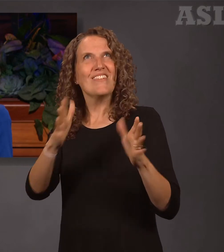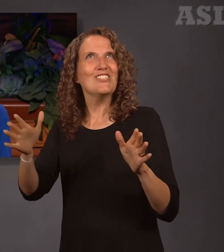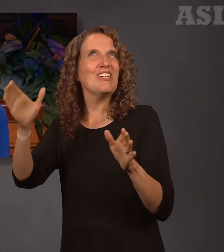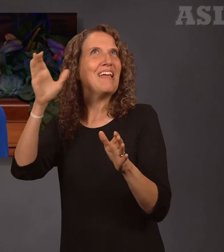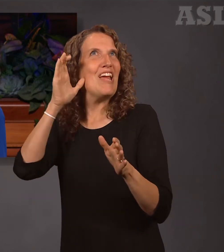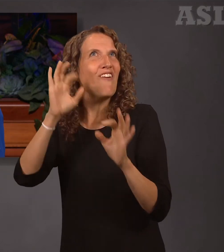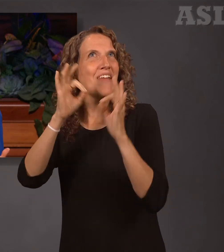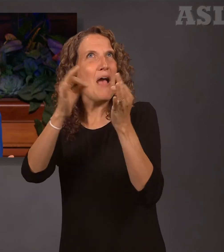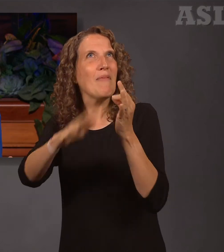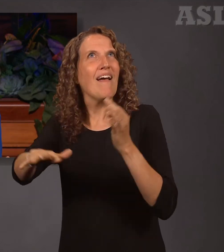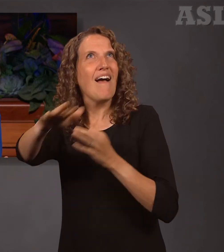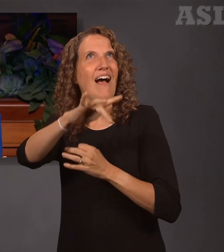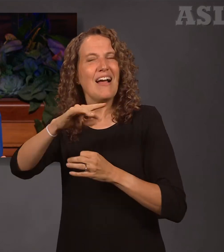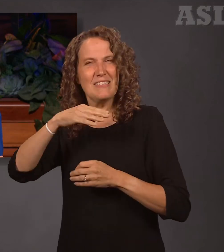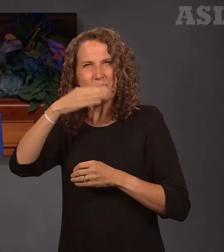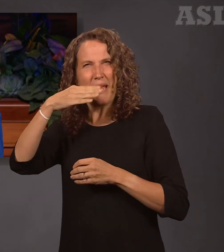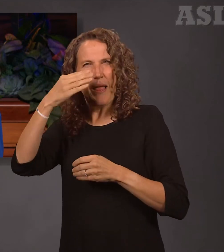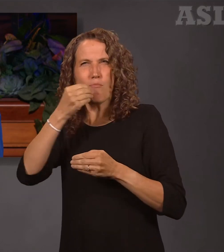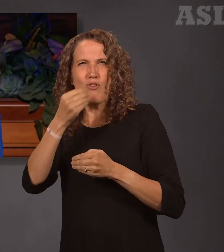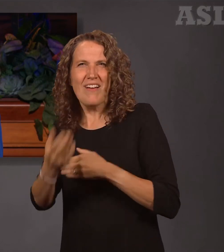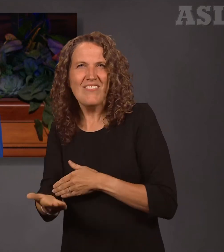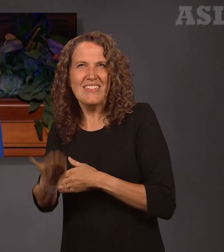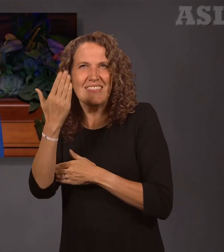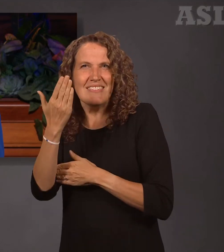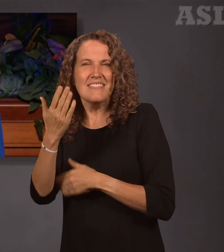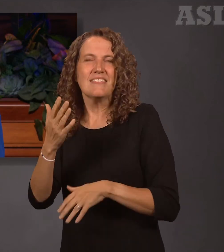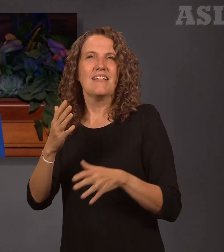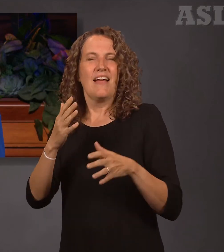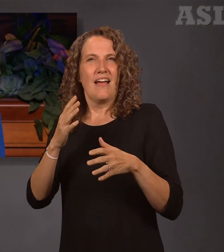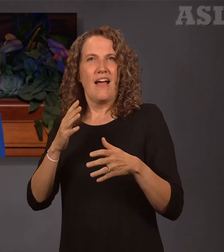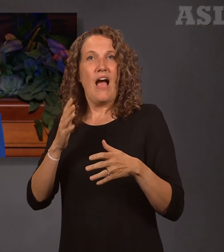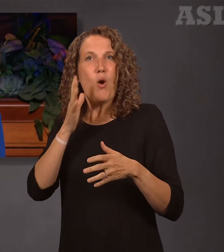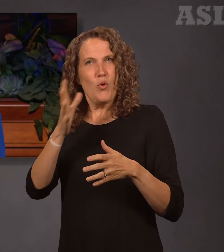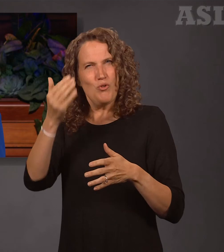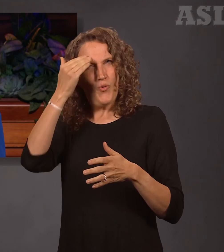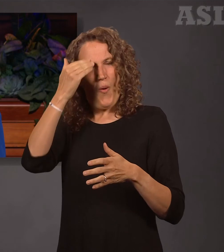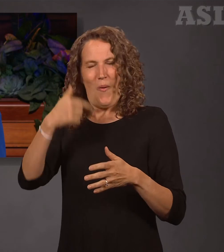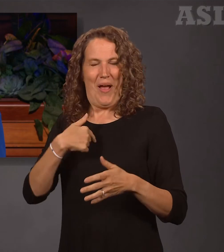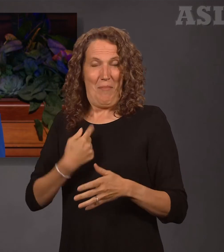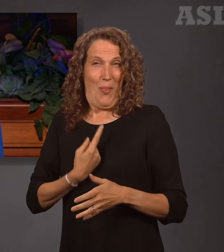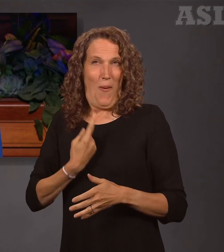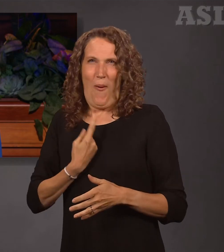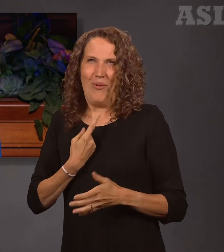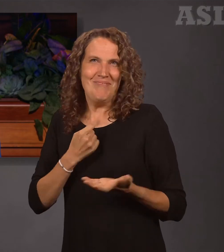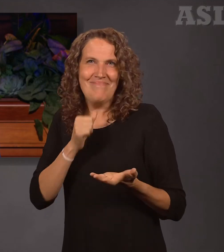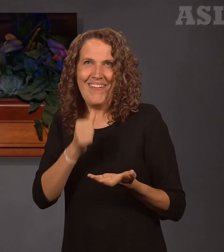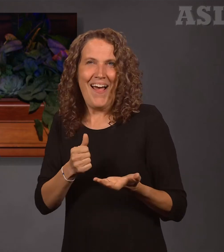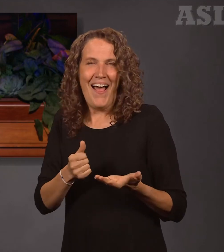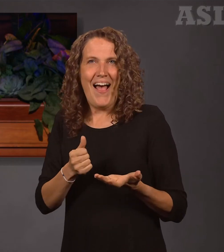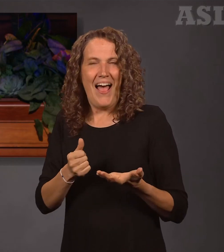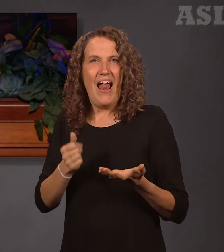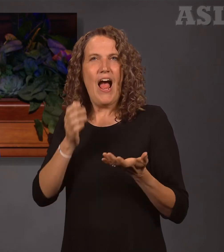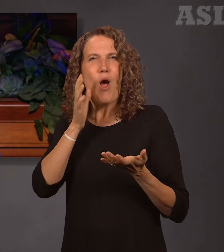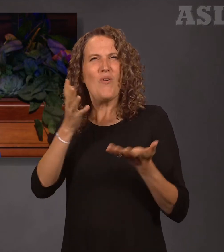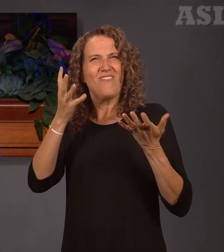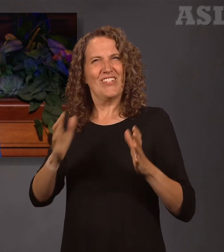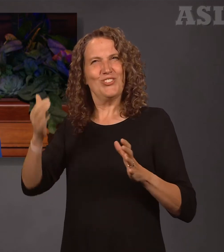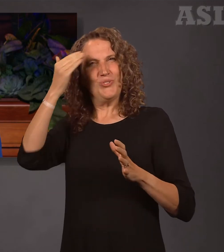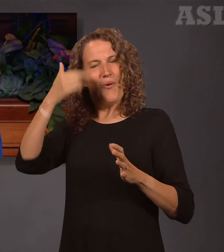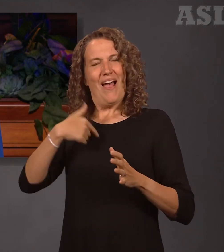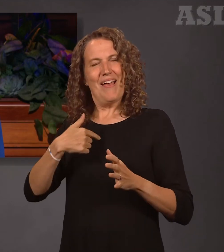what would I have smelled I would have known I was not alone I would have known I was really